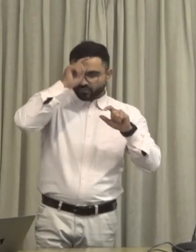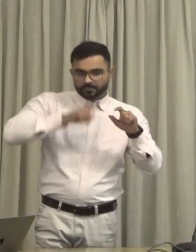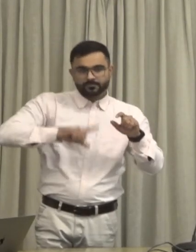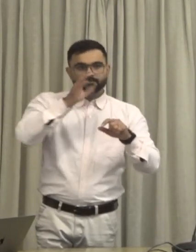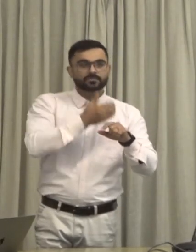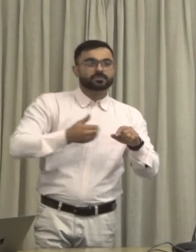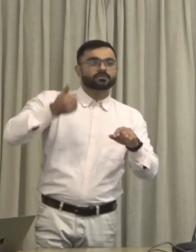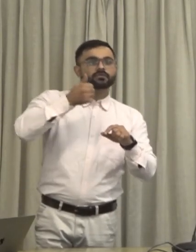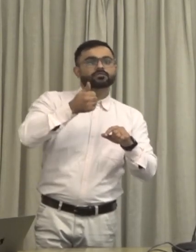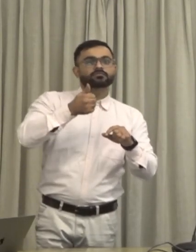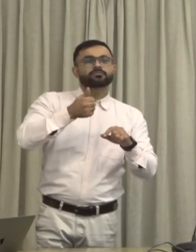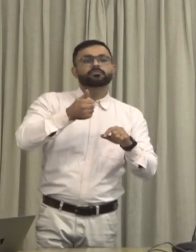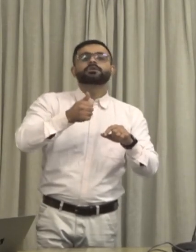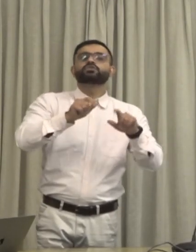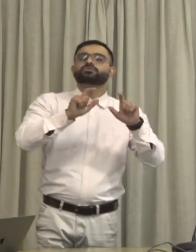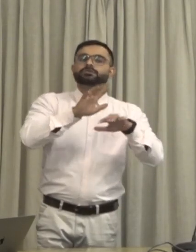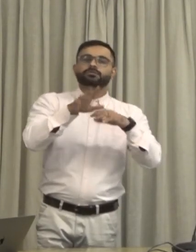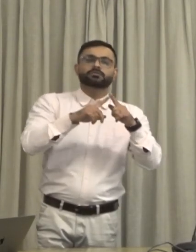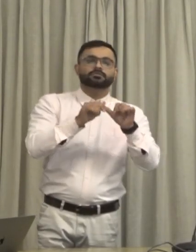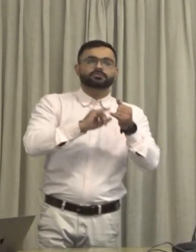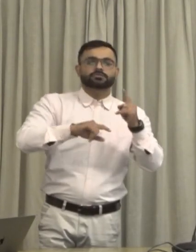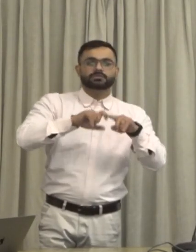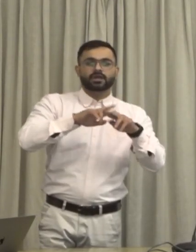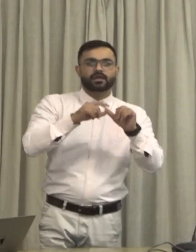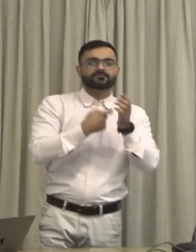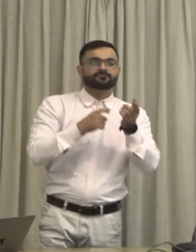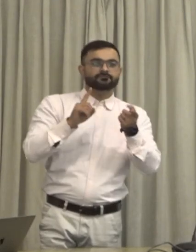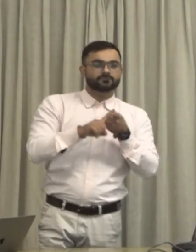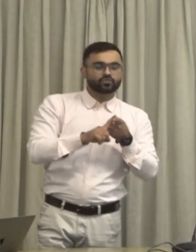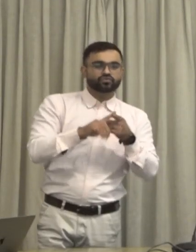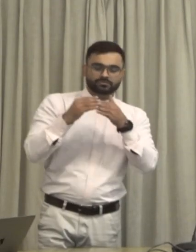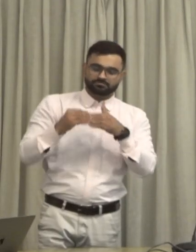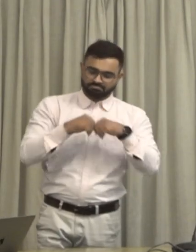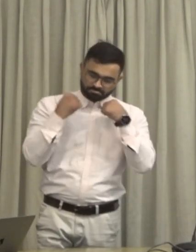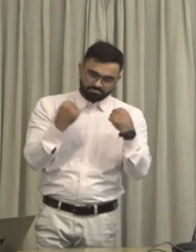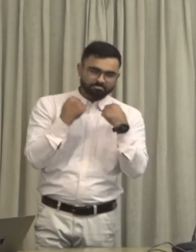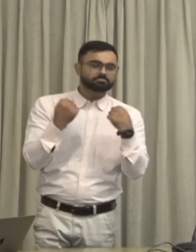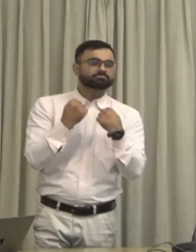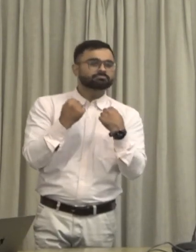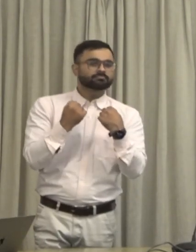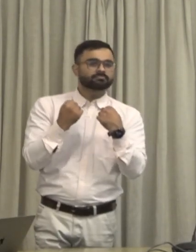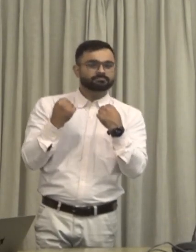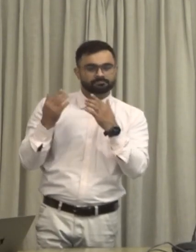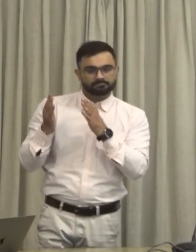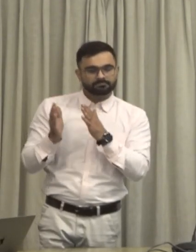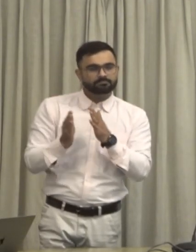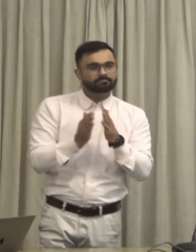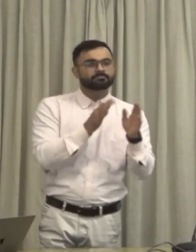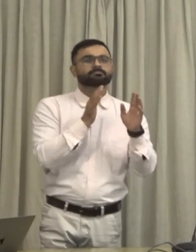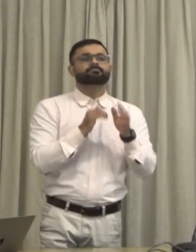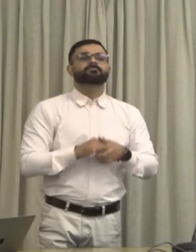chairman of the End-of-Life Care in India Task Force, and a relentless, tireless evangelist for,